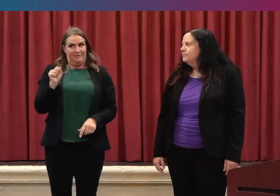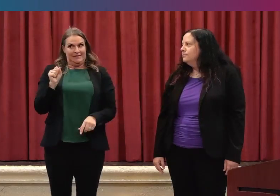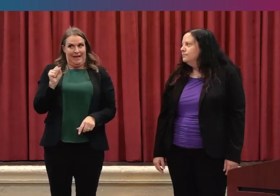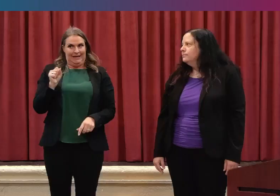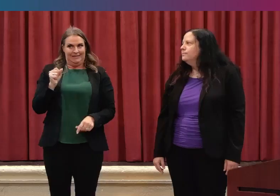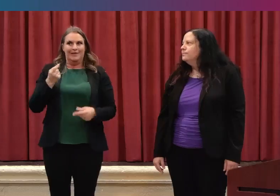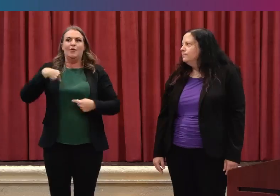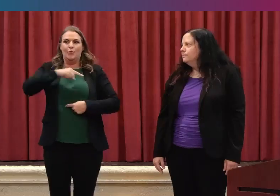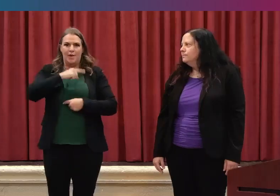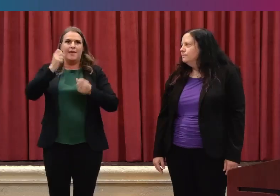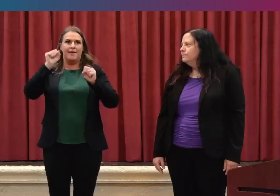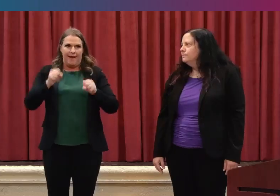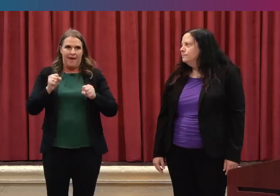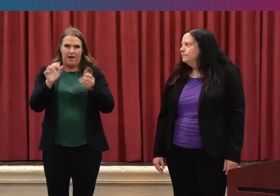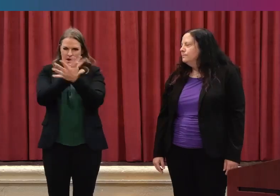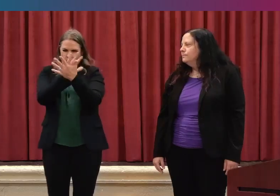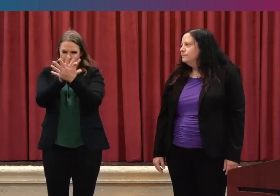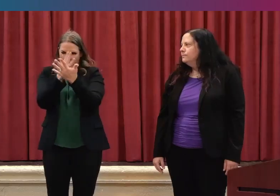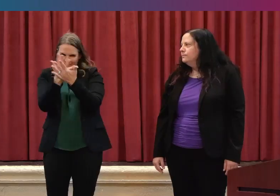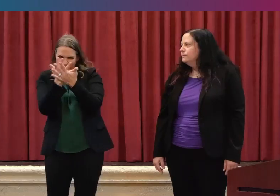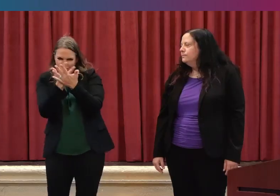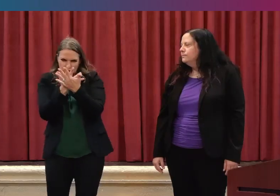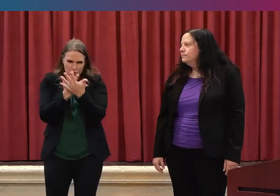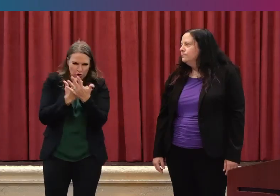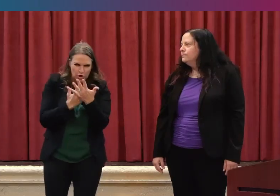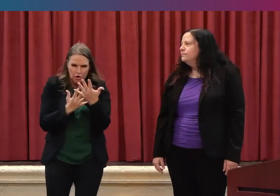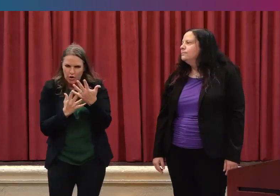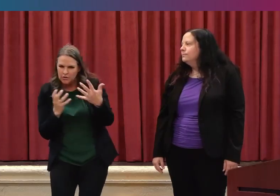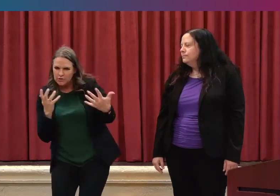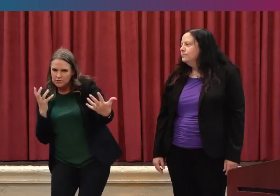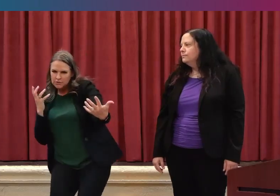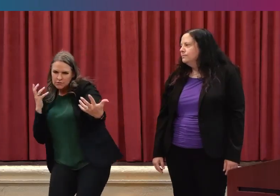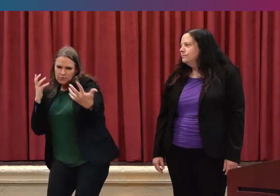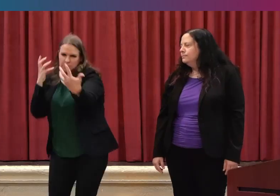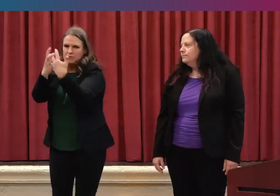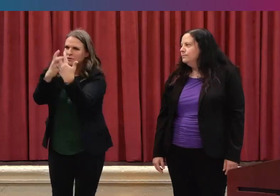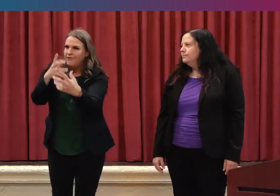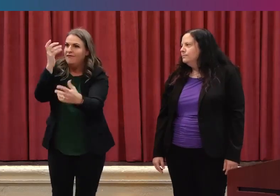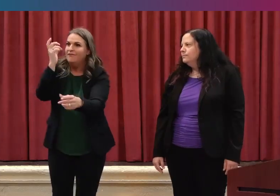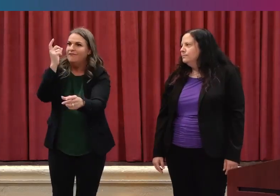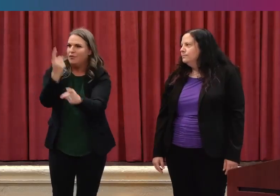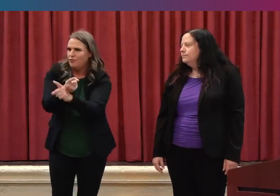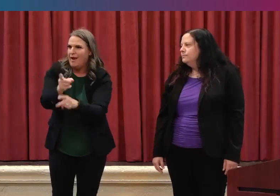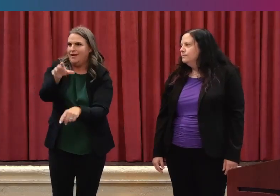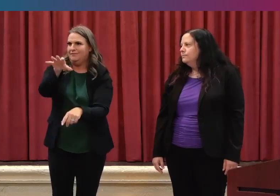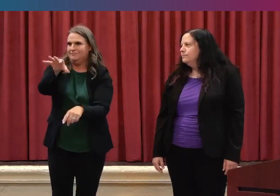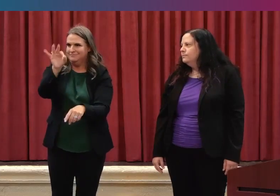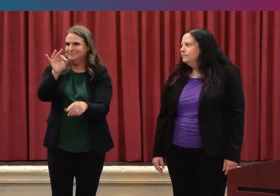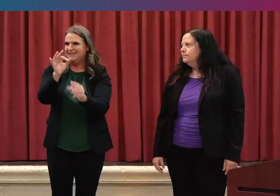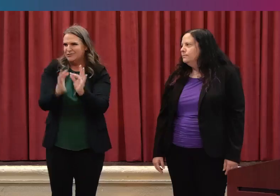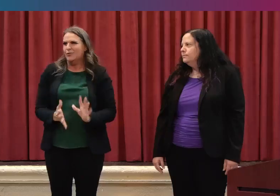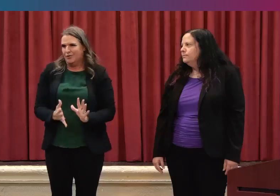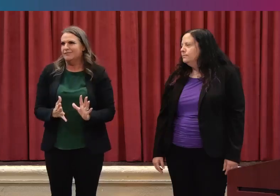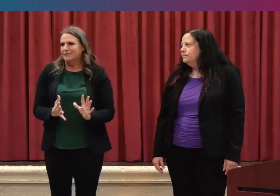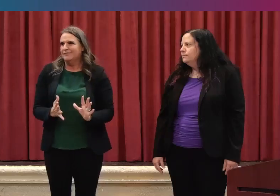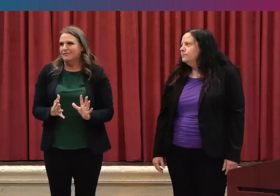receive from the hiring body, the better off we can screen our interpreters and make sure that we have the